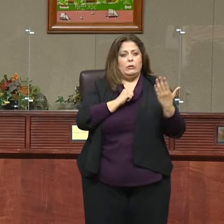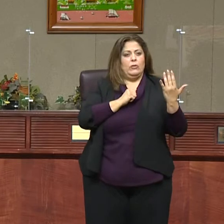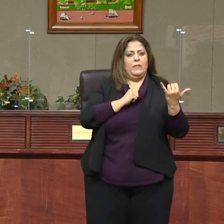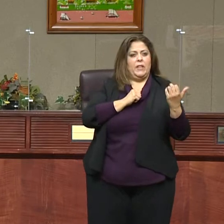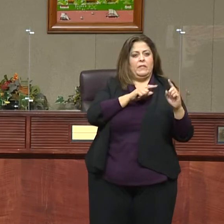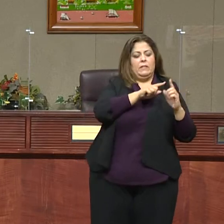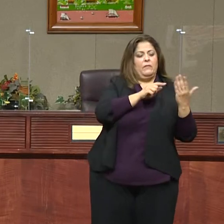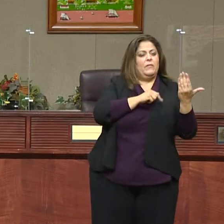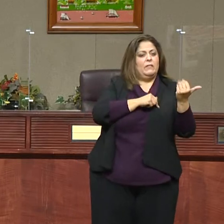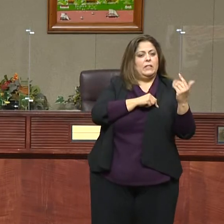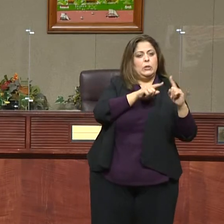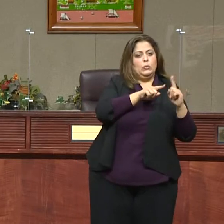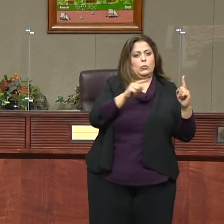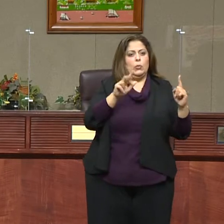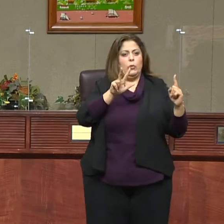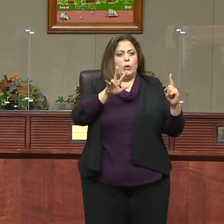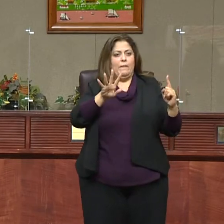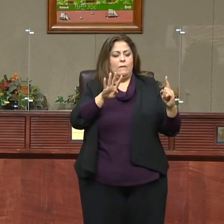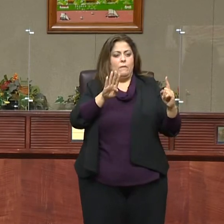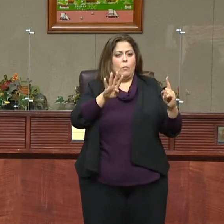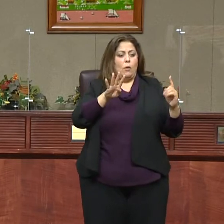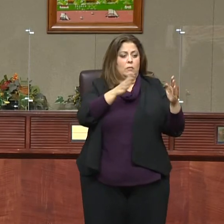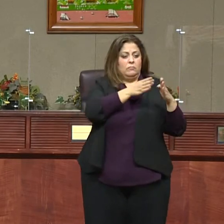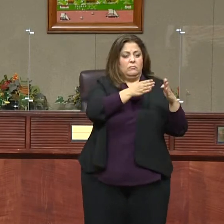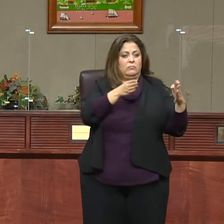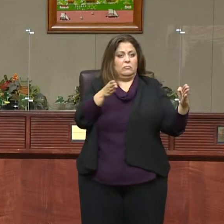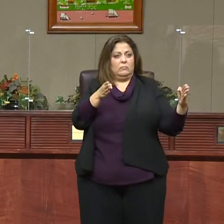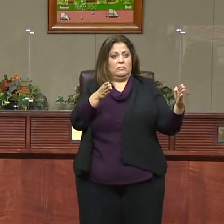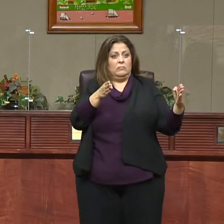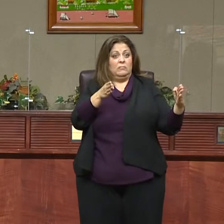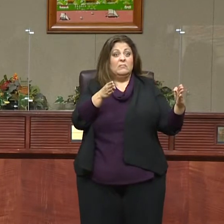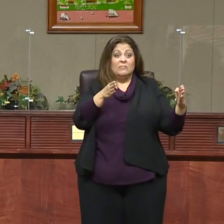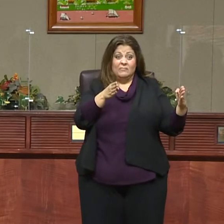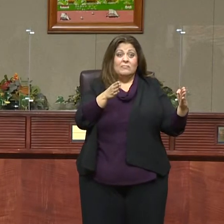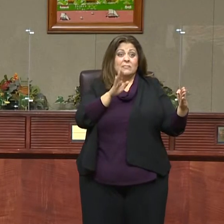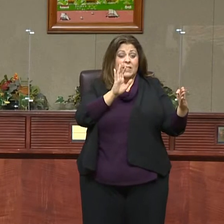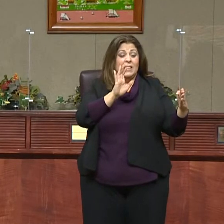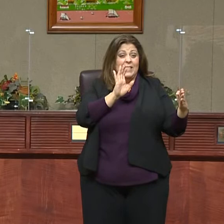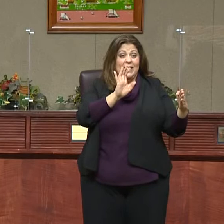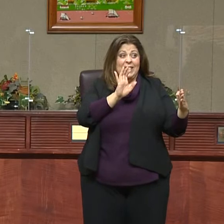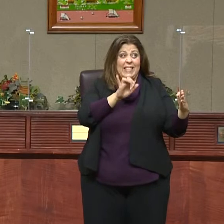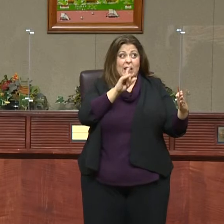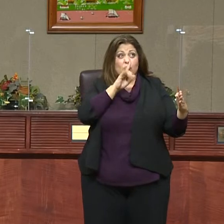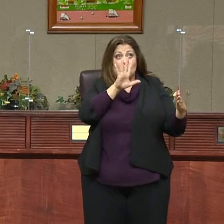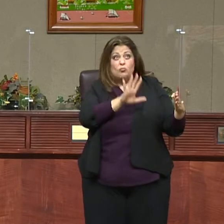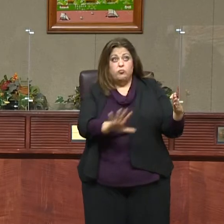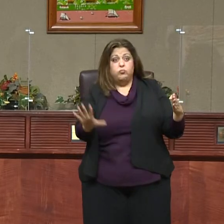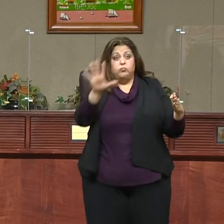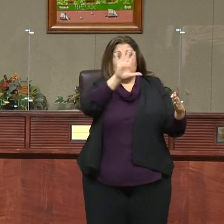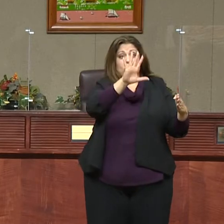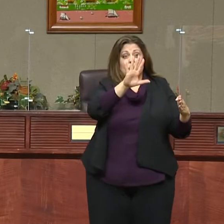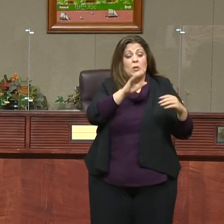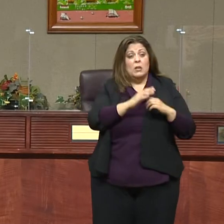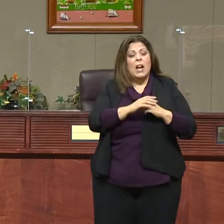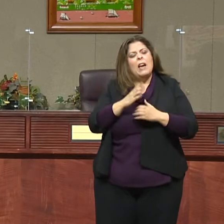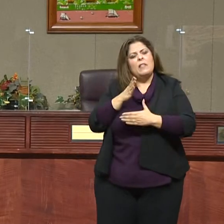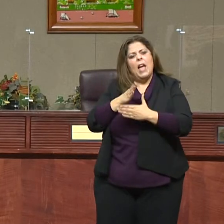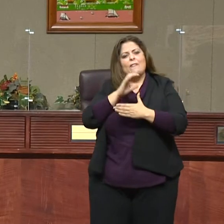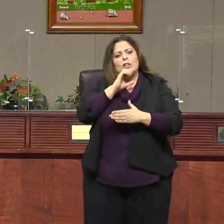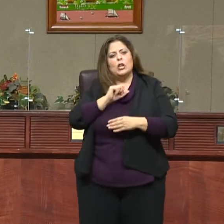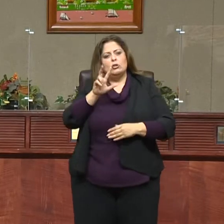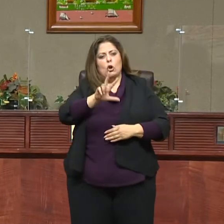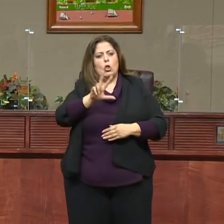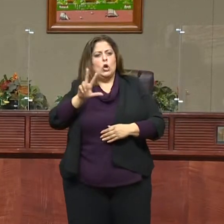34 range. And so we know, and this is the median age across the entire pandemic, we know has been approximately 33, with a